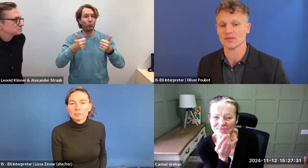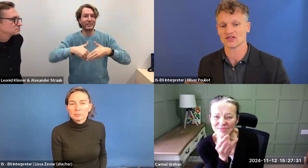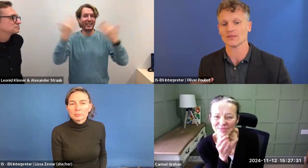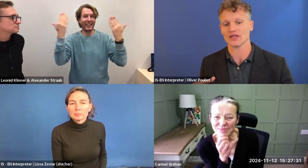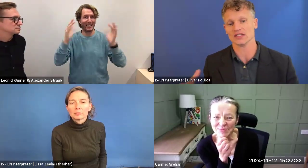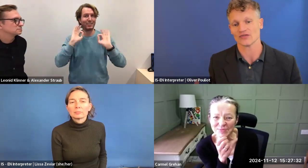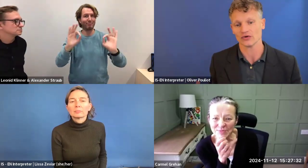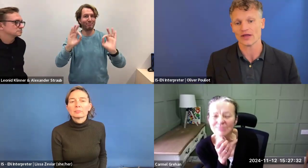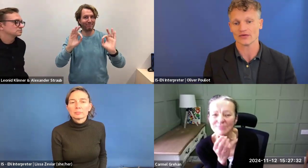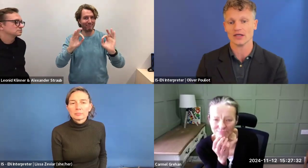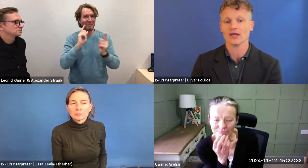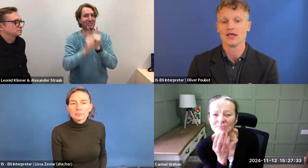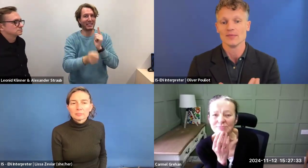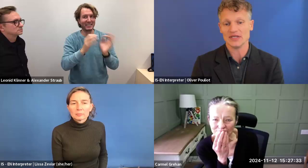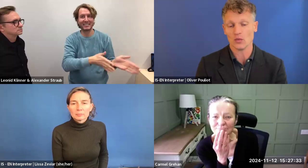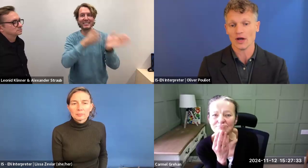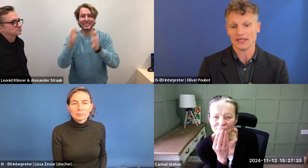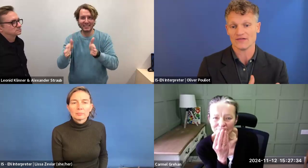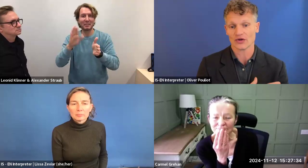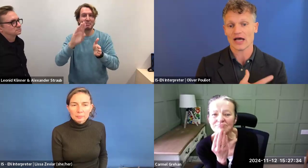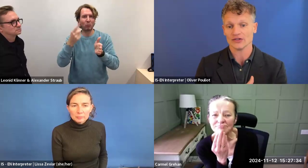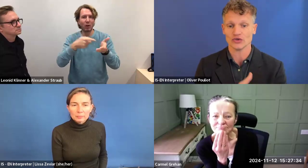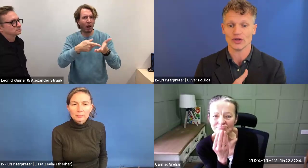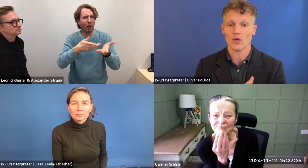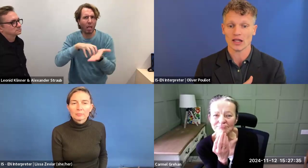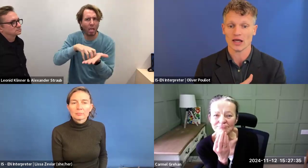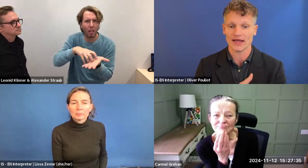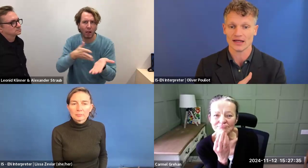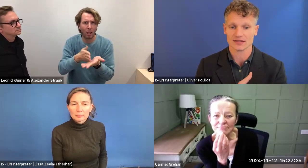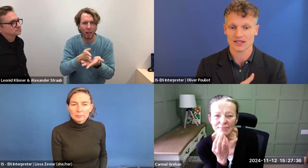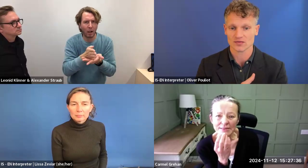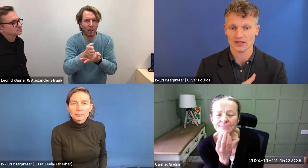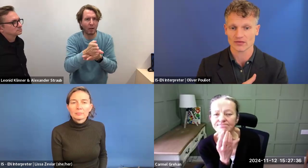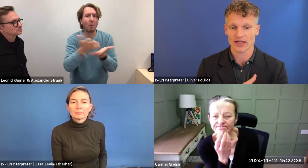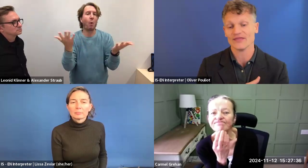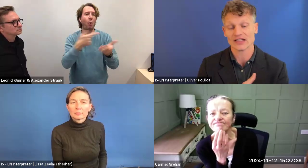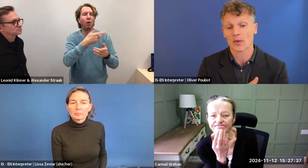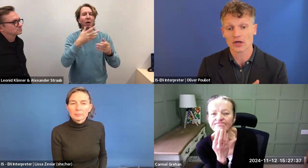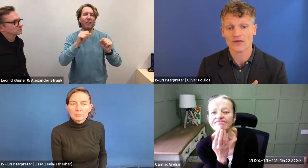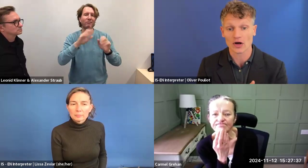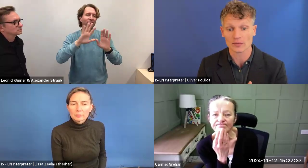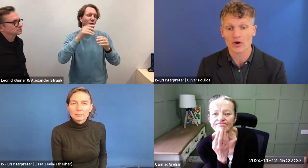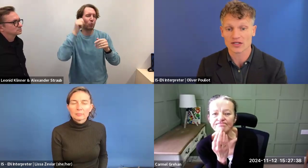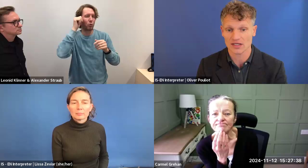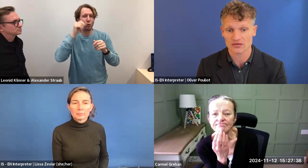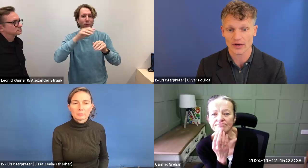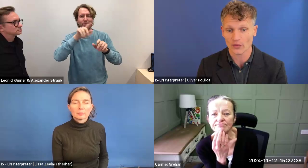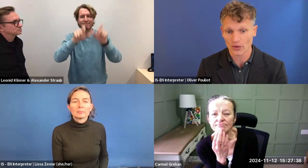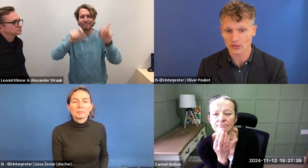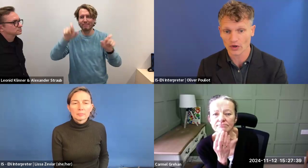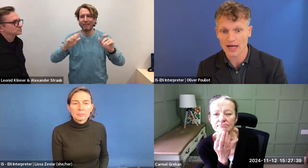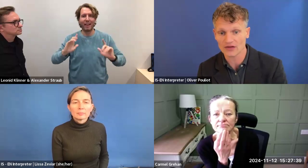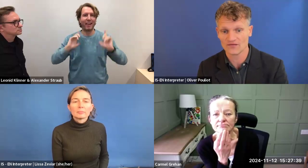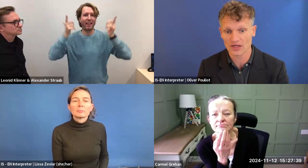that assessment something different rather than B1 if they're not doing well on that assessment, right? And that's part of our process,